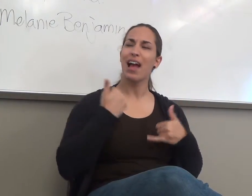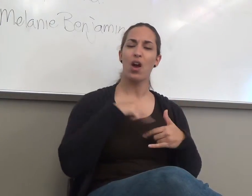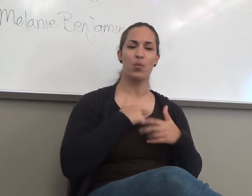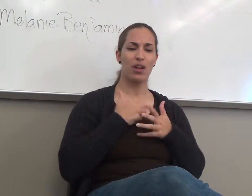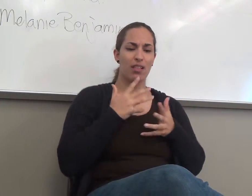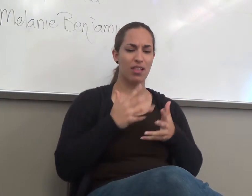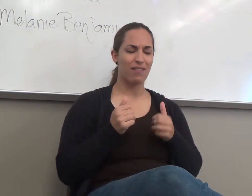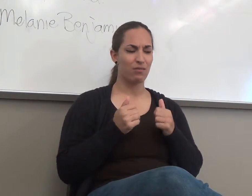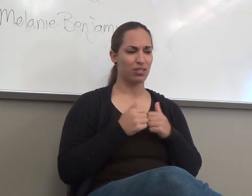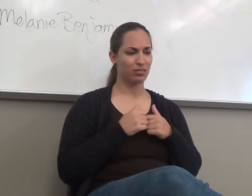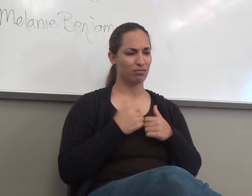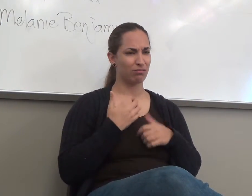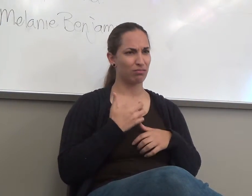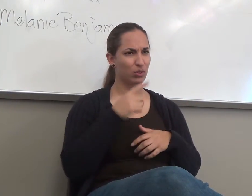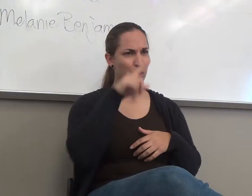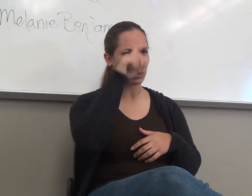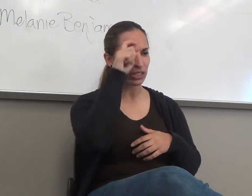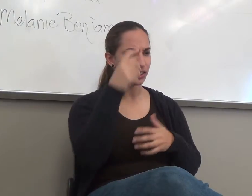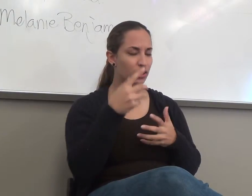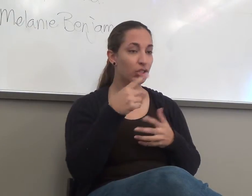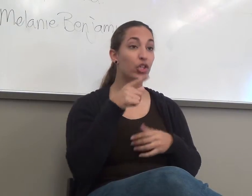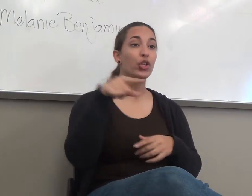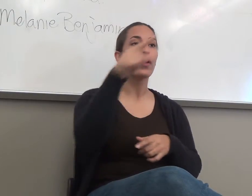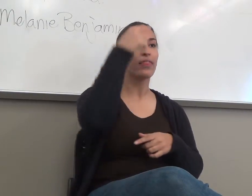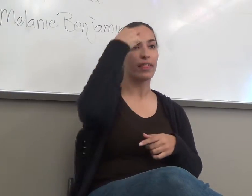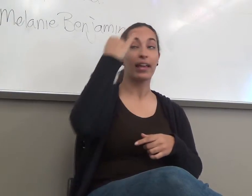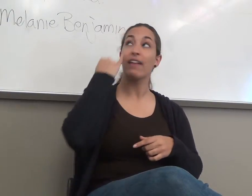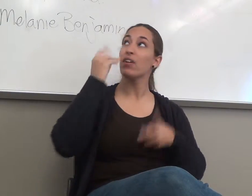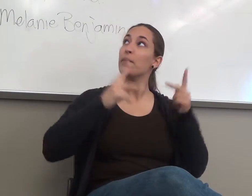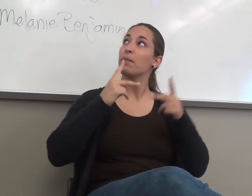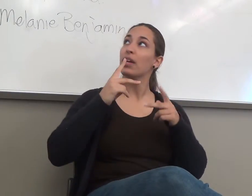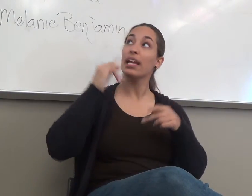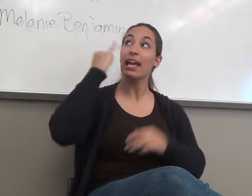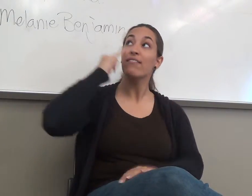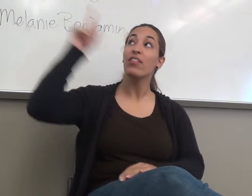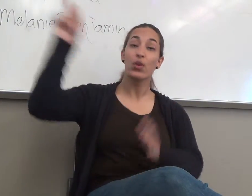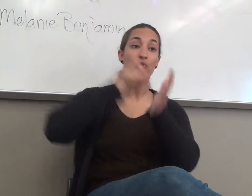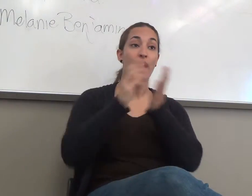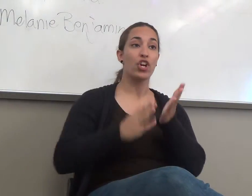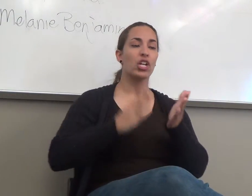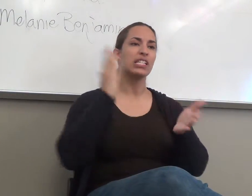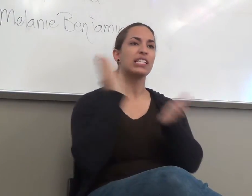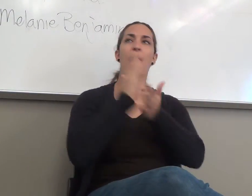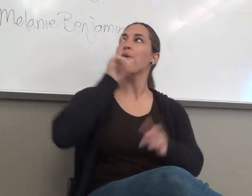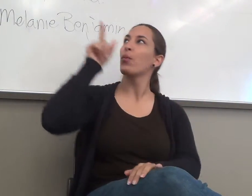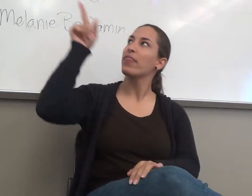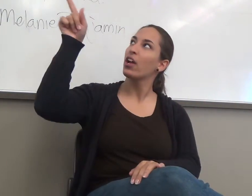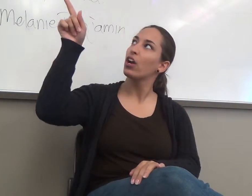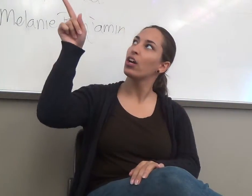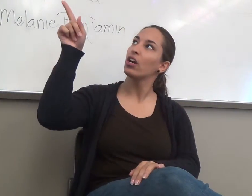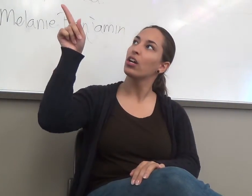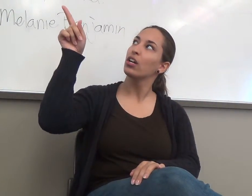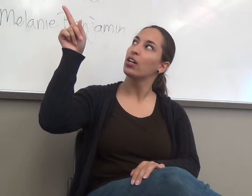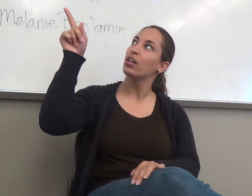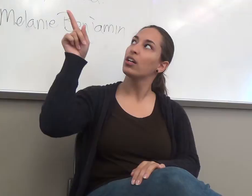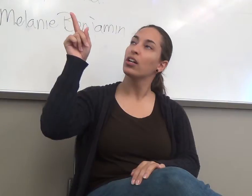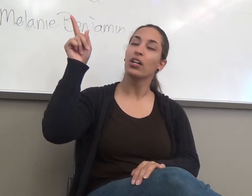Okay, do you think if this person had ended this here, would the